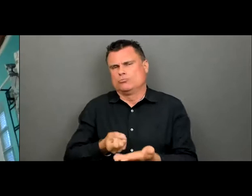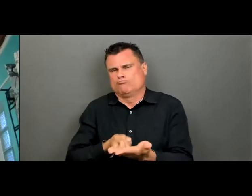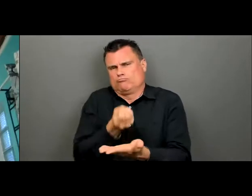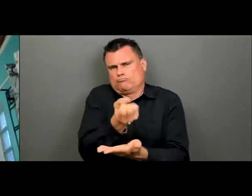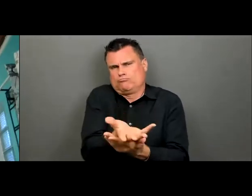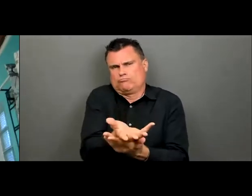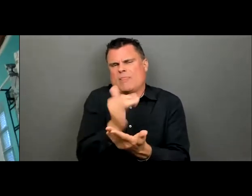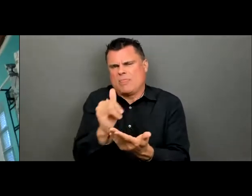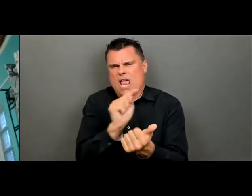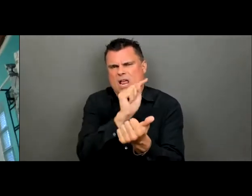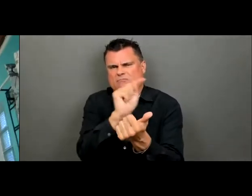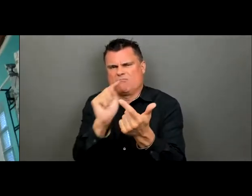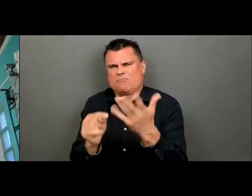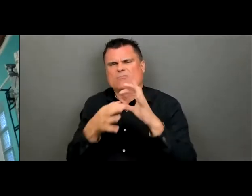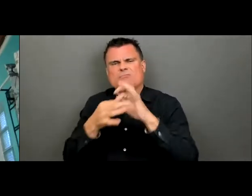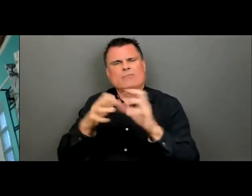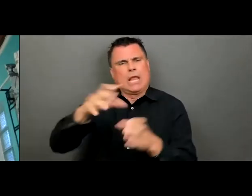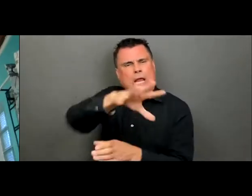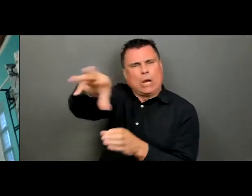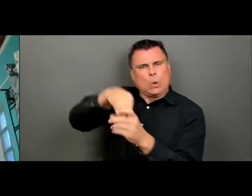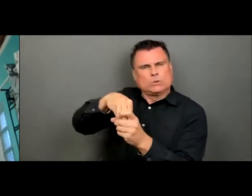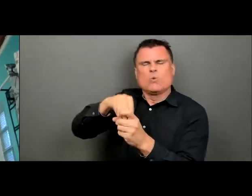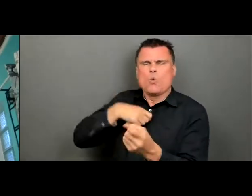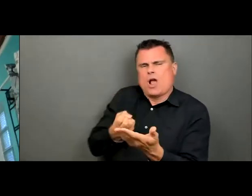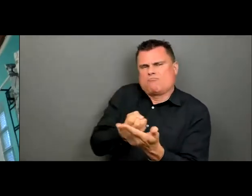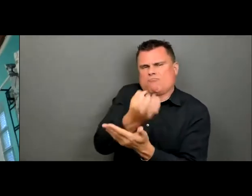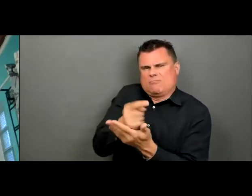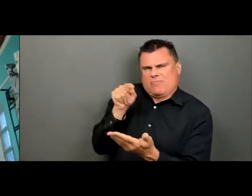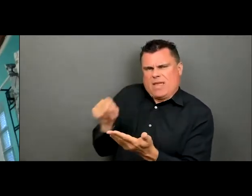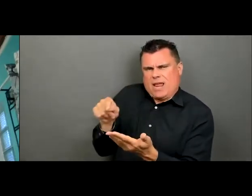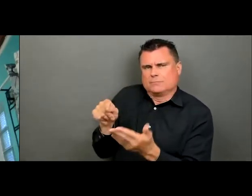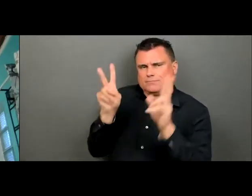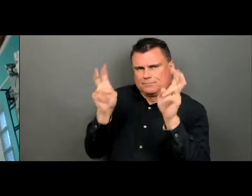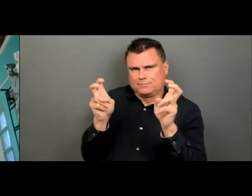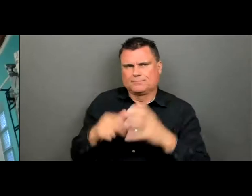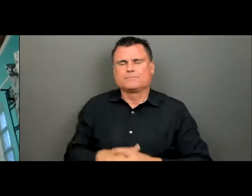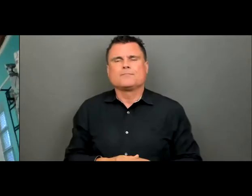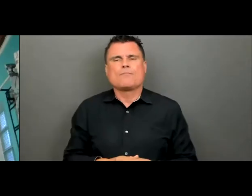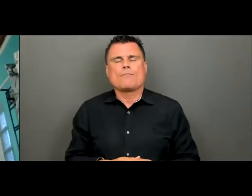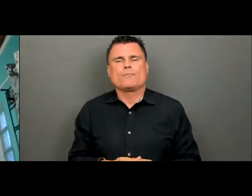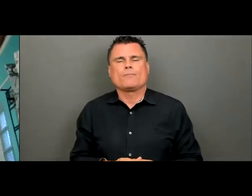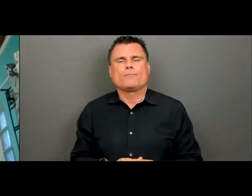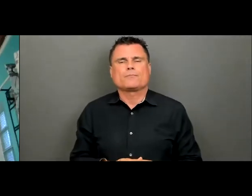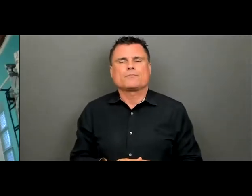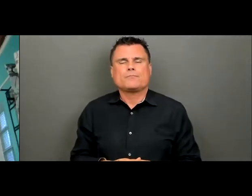very first stage, that would be the knowledge of risks or stage of